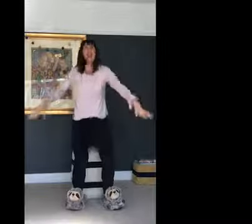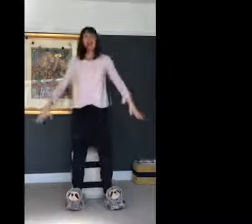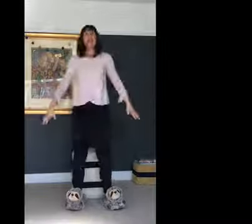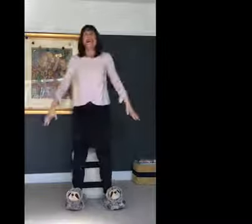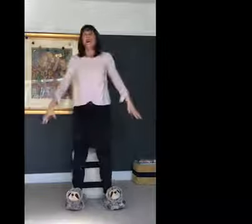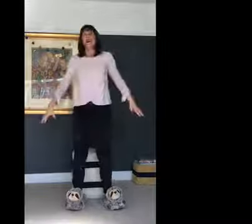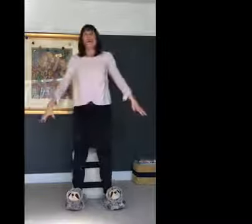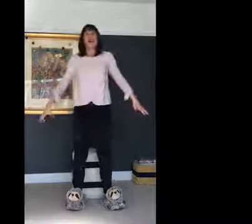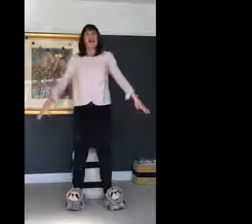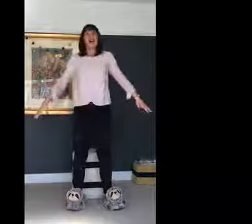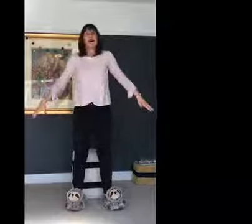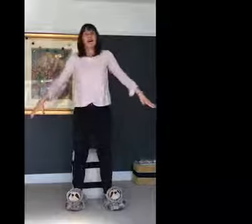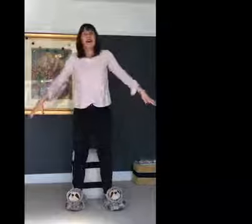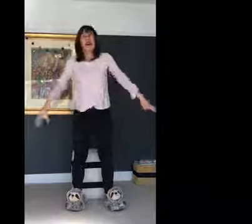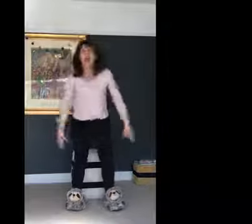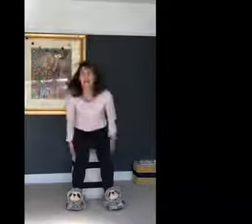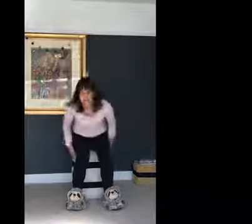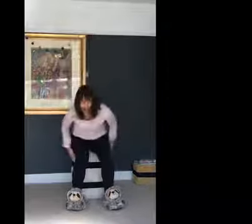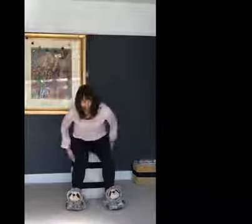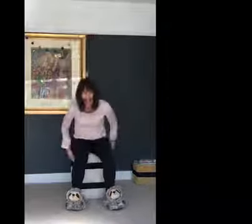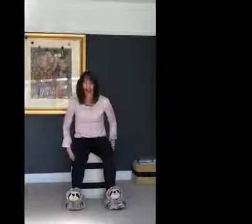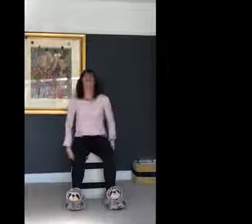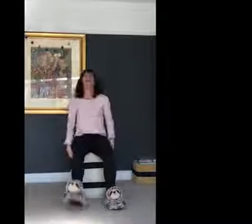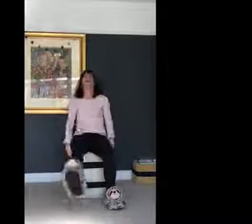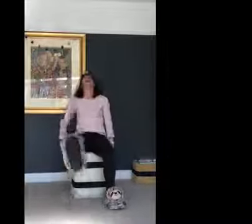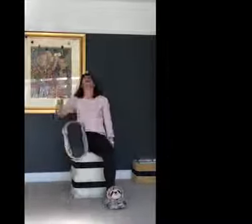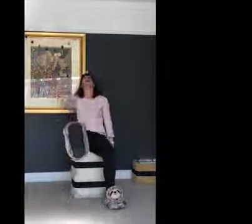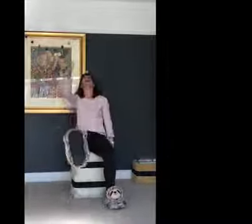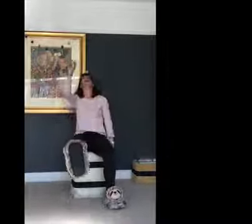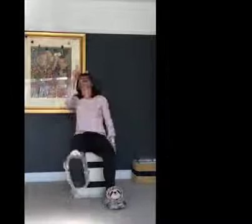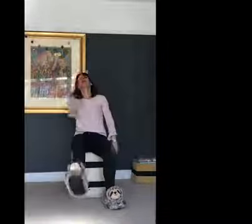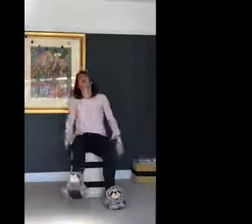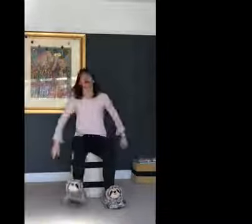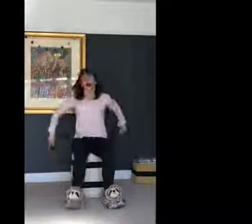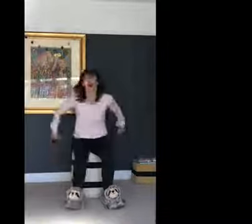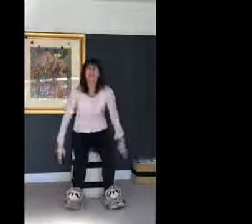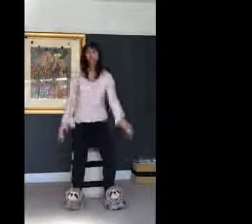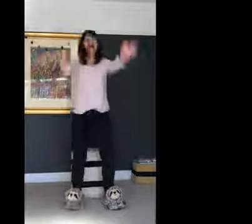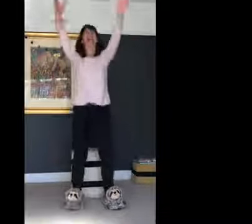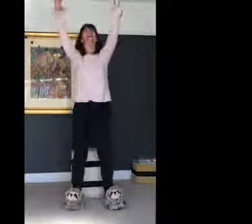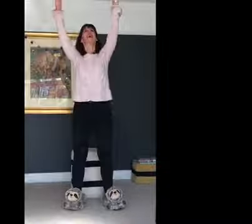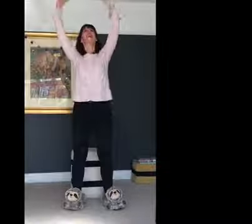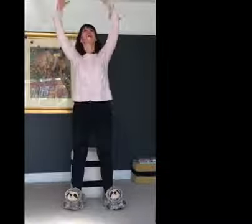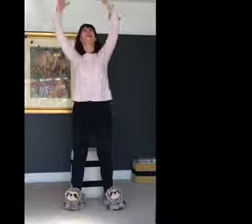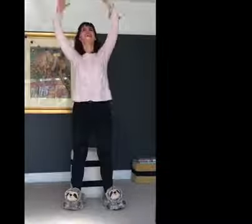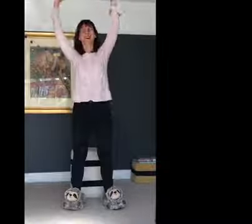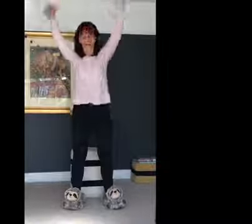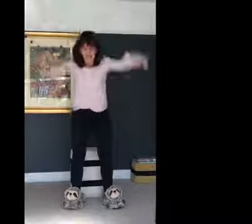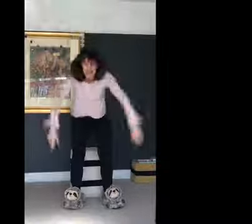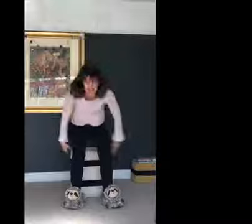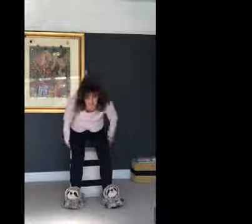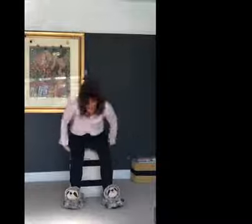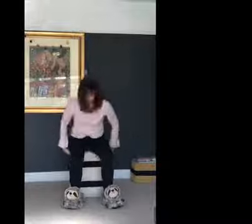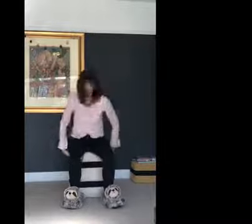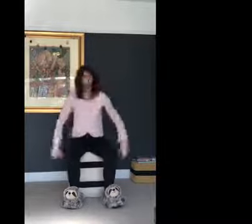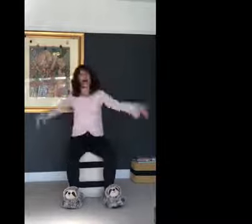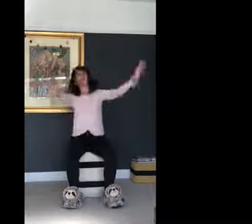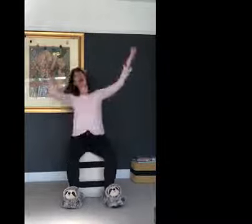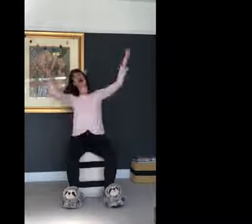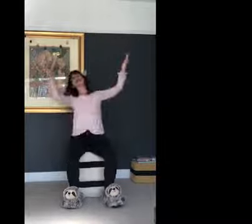up. Sit down. There's one more. Stand up. Sit down. Well